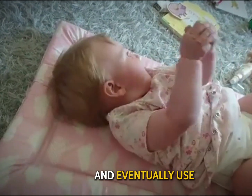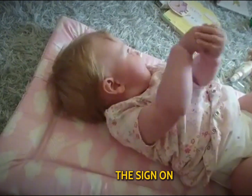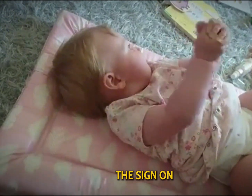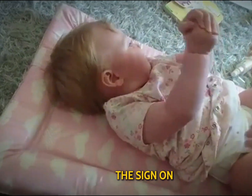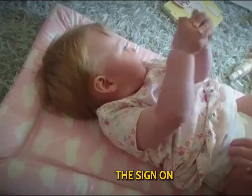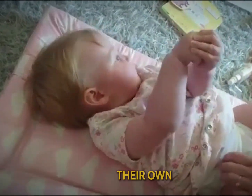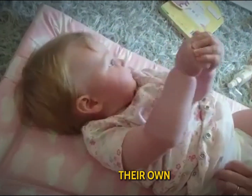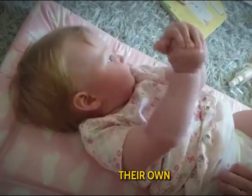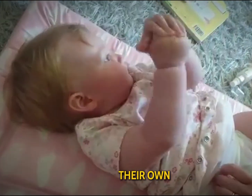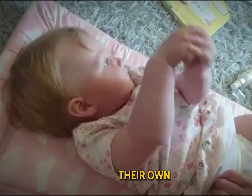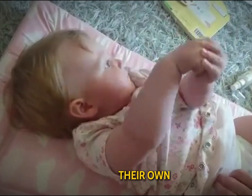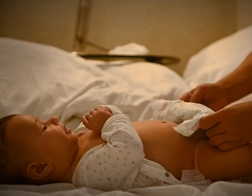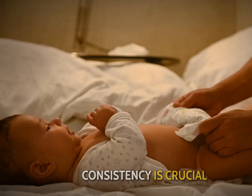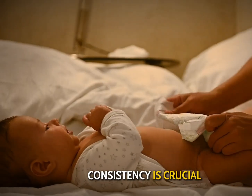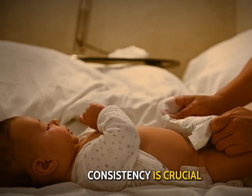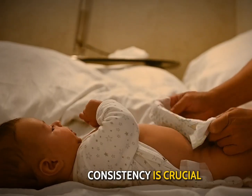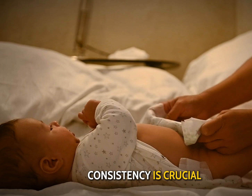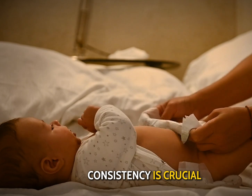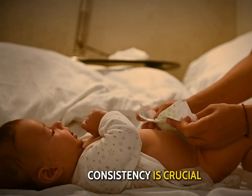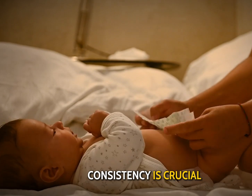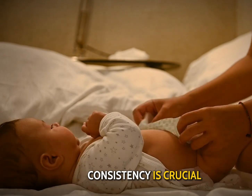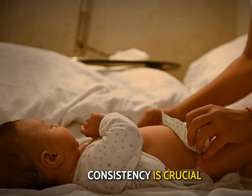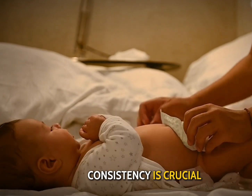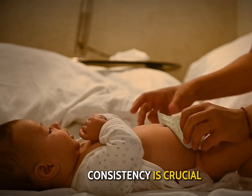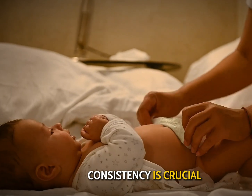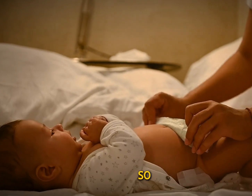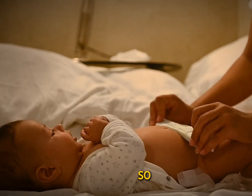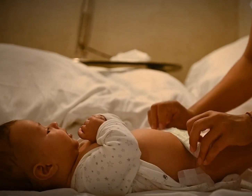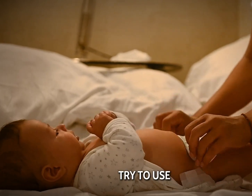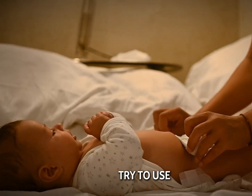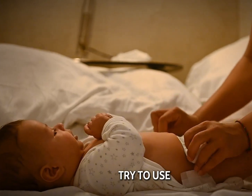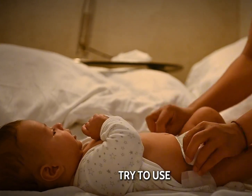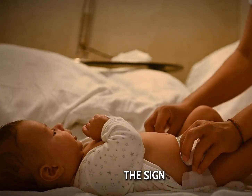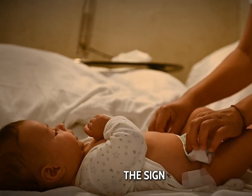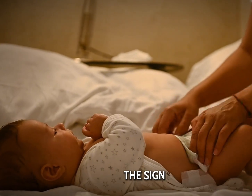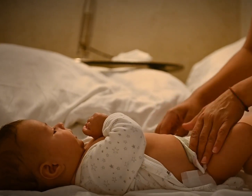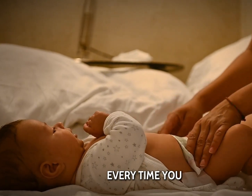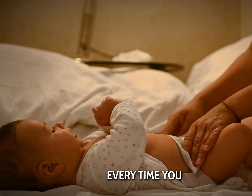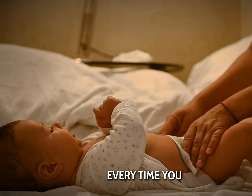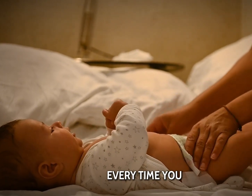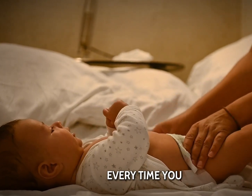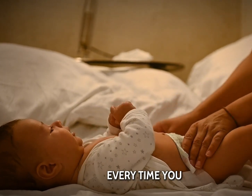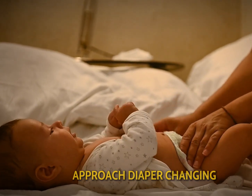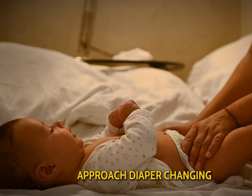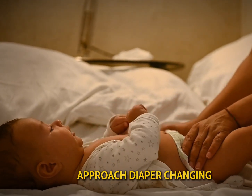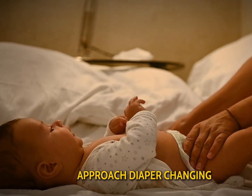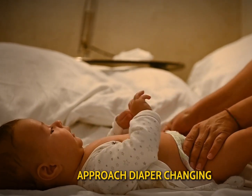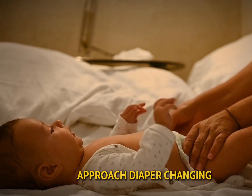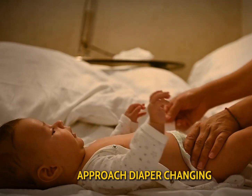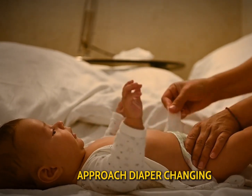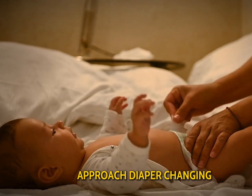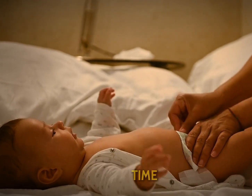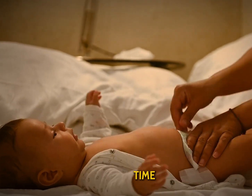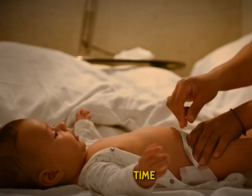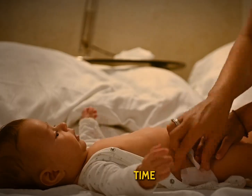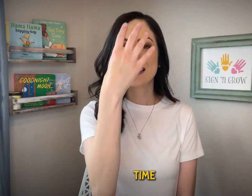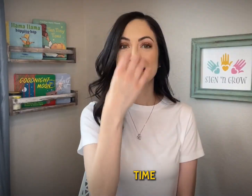sign on their own. Consistency is crucial, so try to use the sign every time you approach diaper changing time.